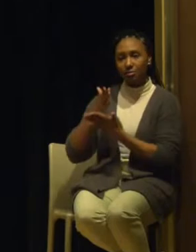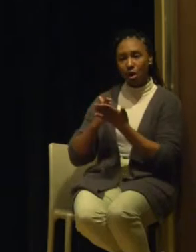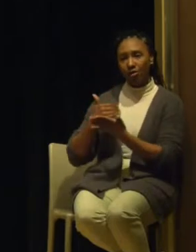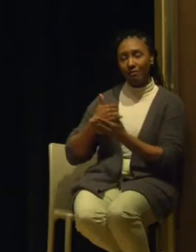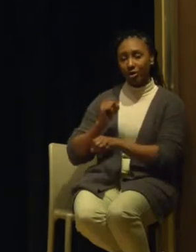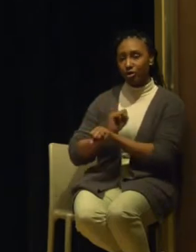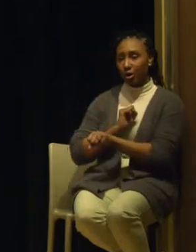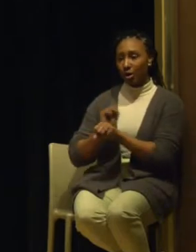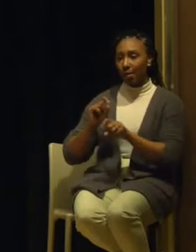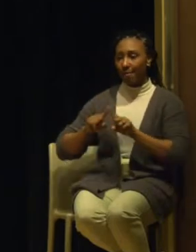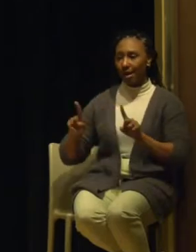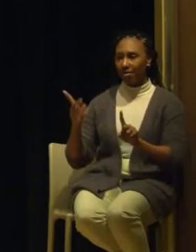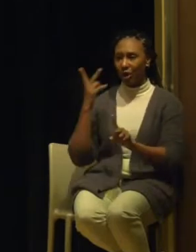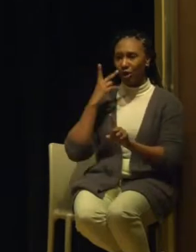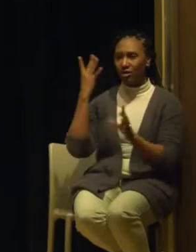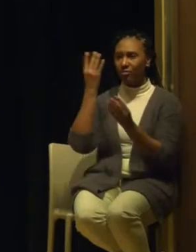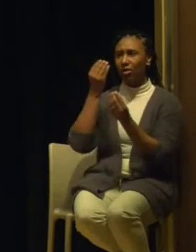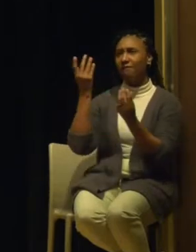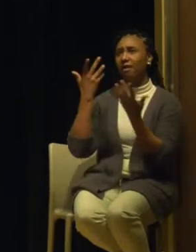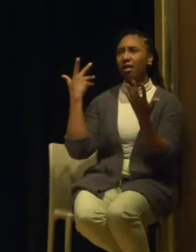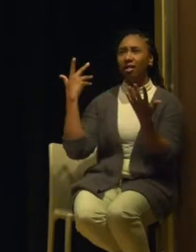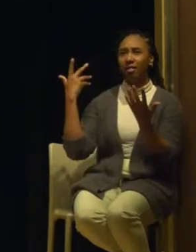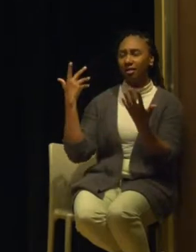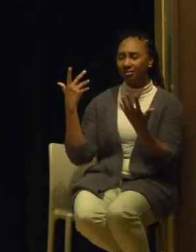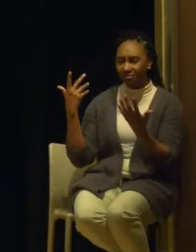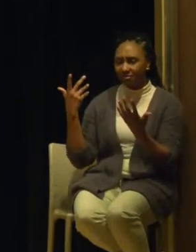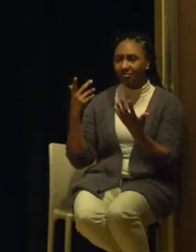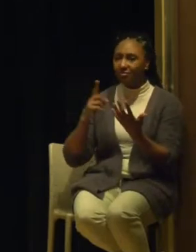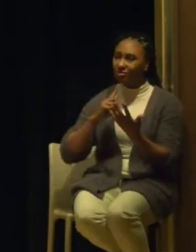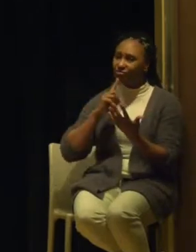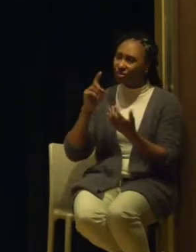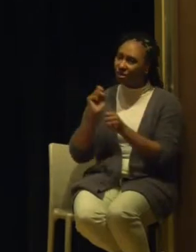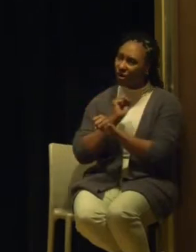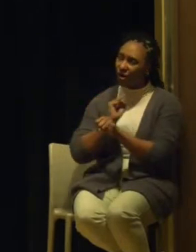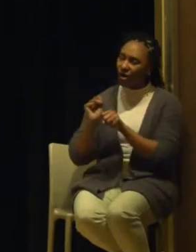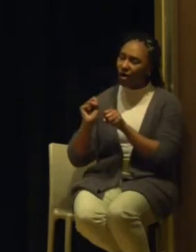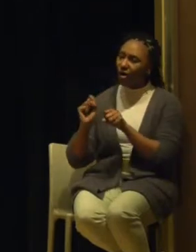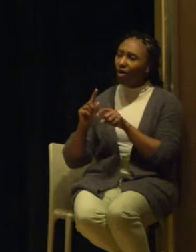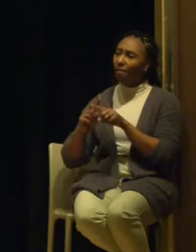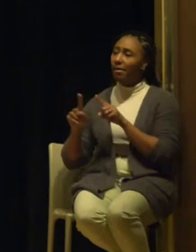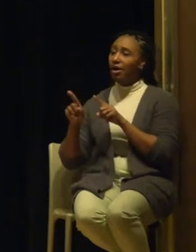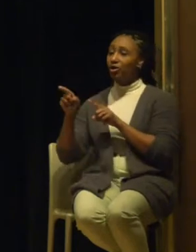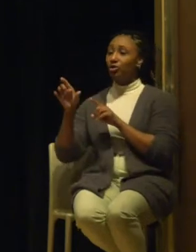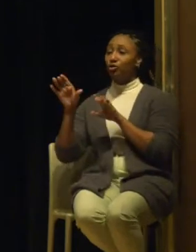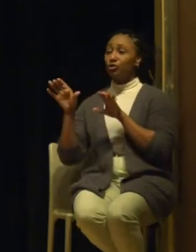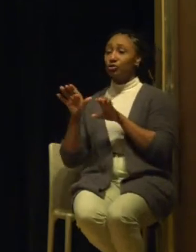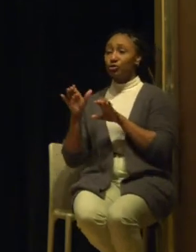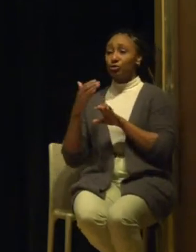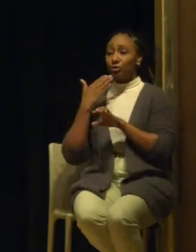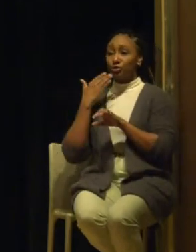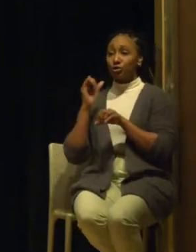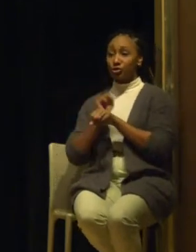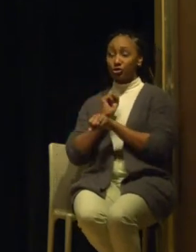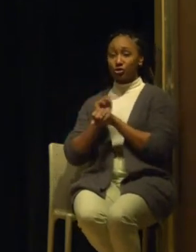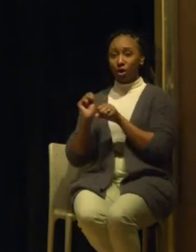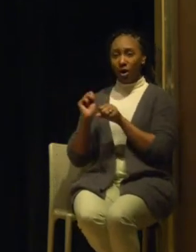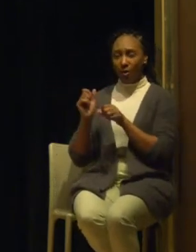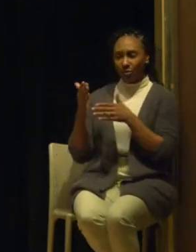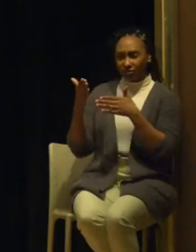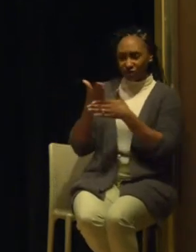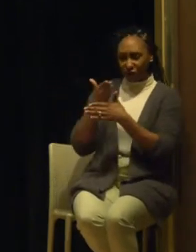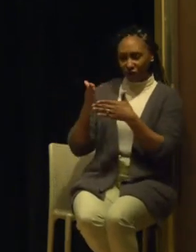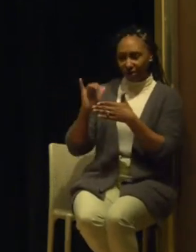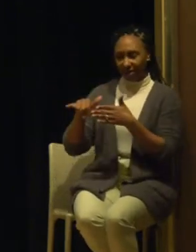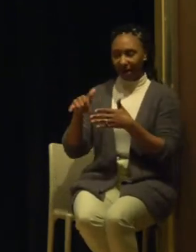And it looks glamorous, but it was very hard. And you do a good job of sharing those, like, the behind-the-scenes moments of